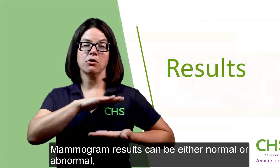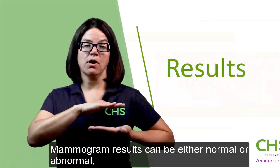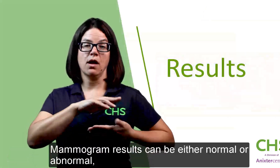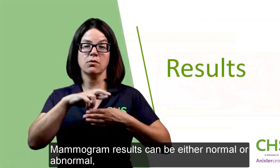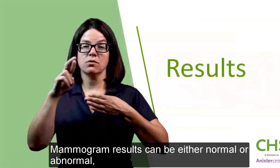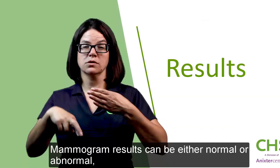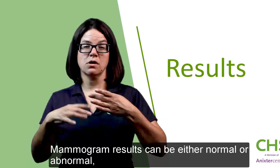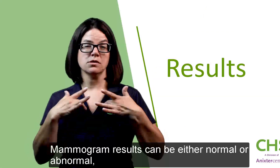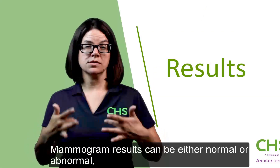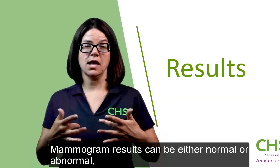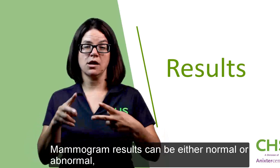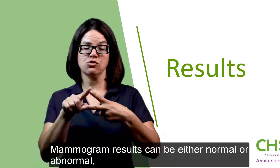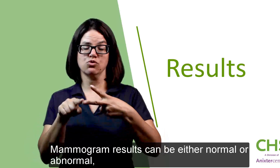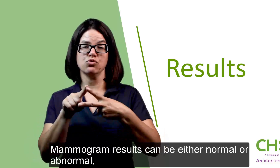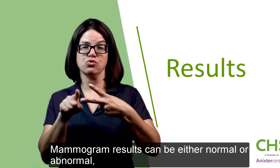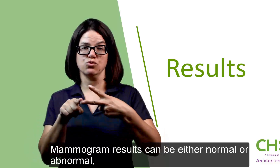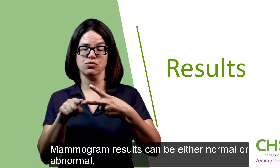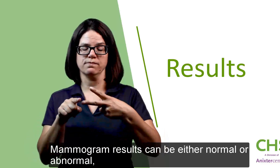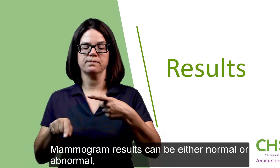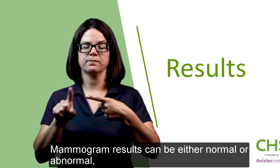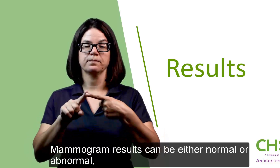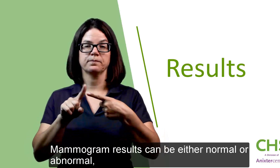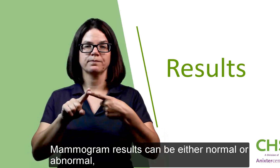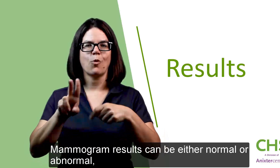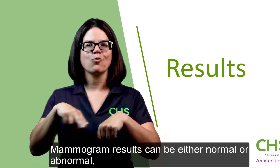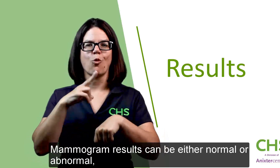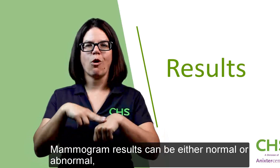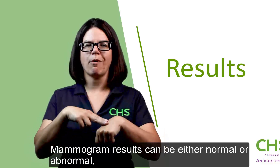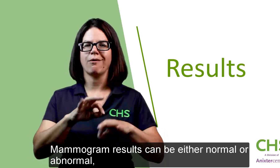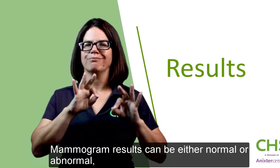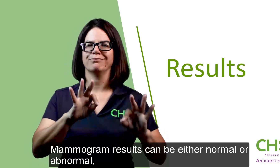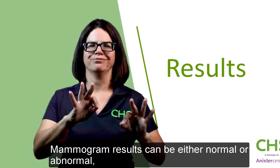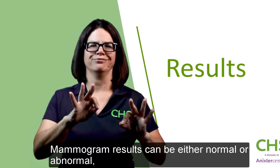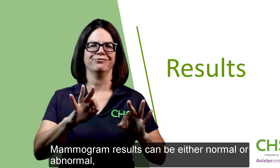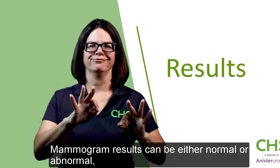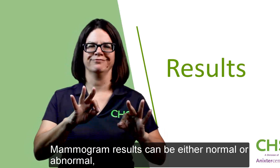Mammogram results can be either normal